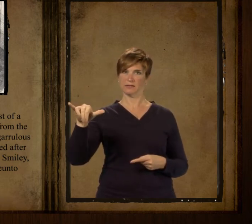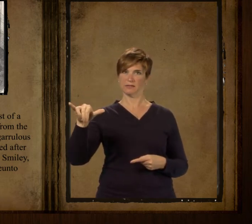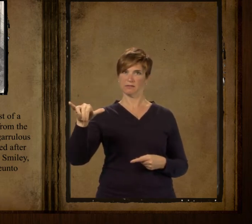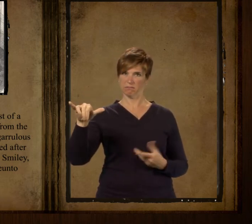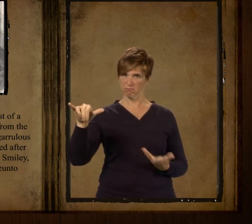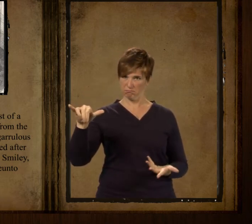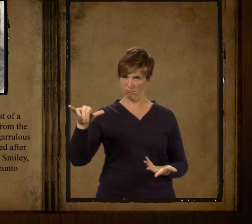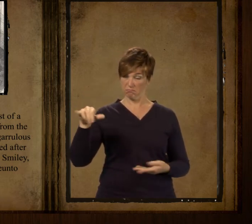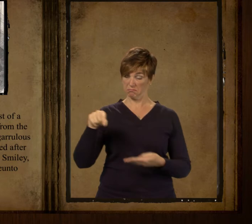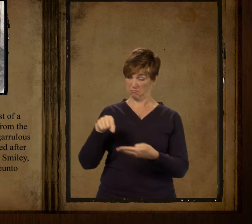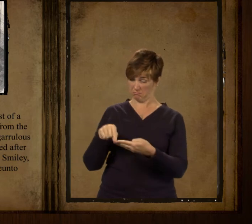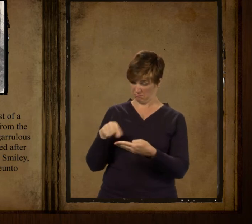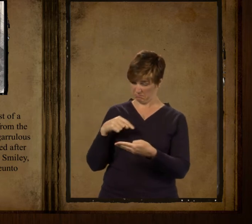append the result.